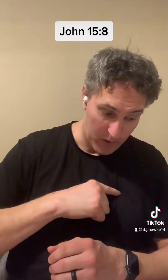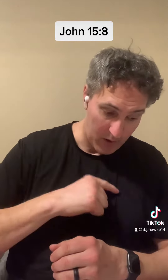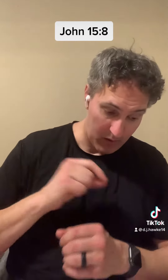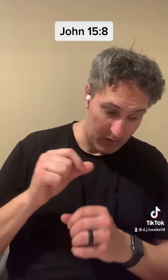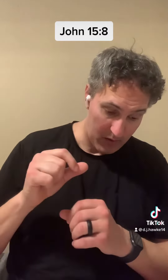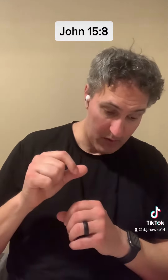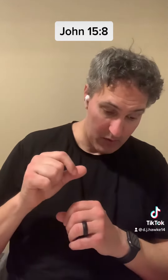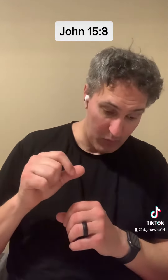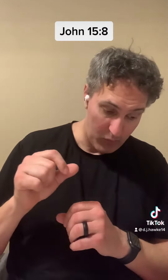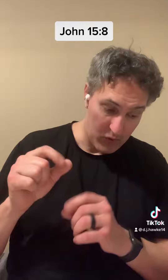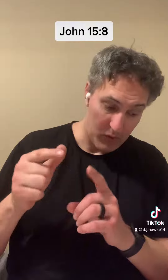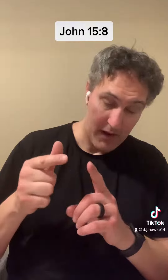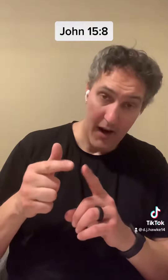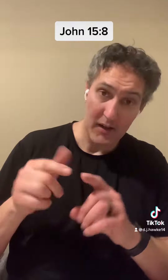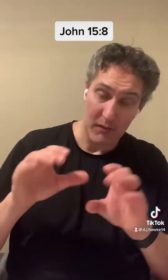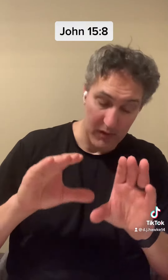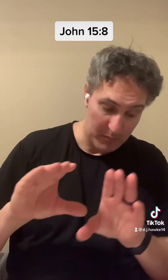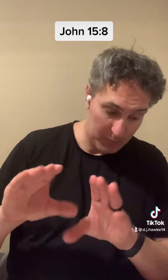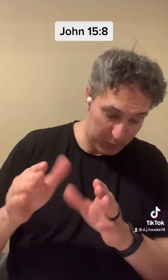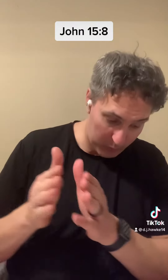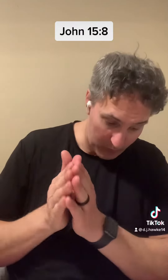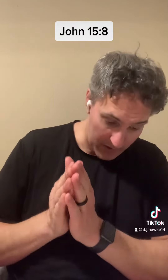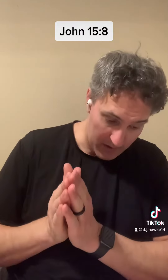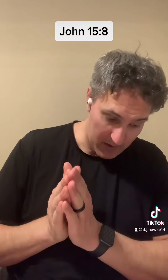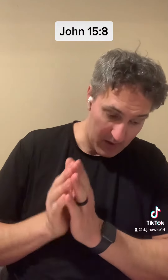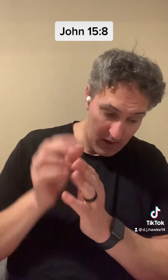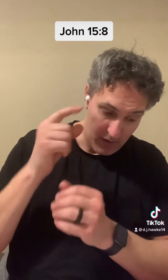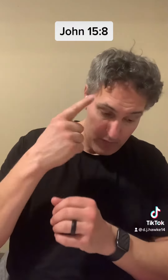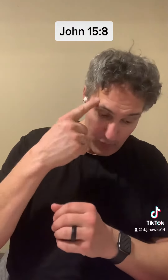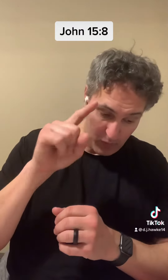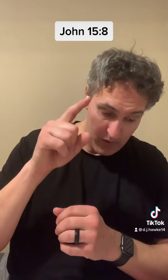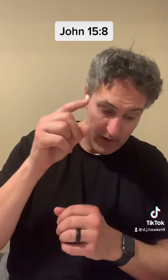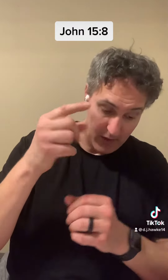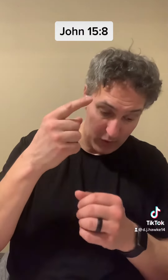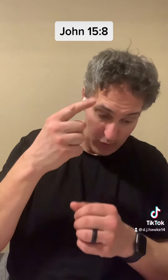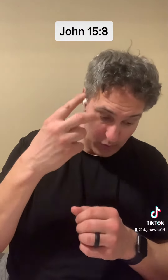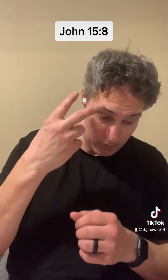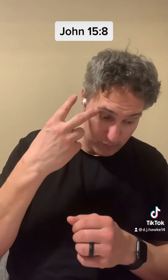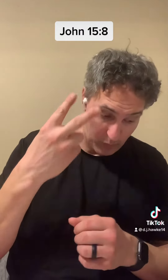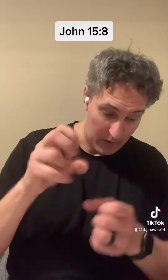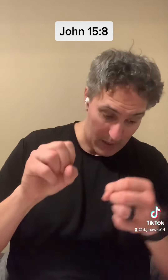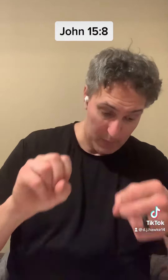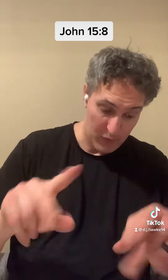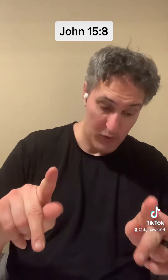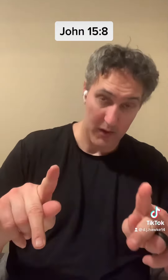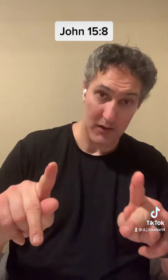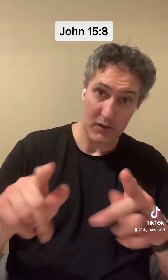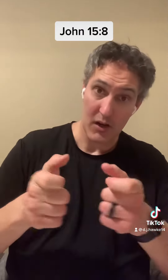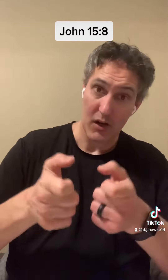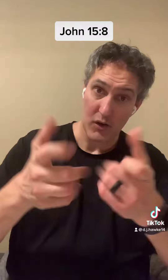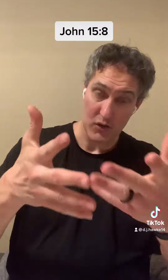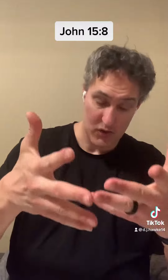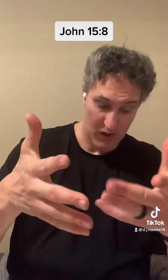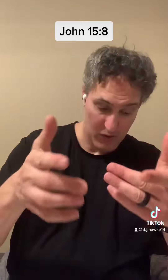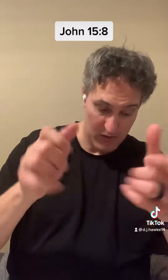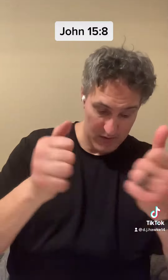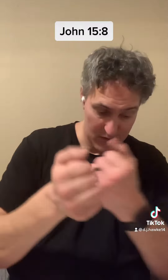are to actively pray for and look for opportunities to share his